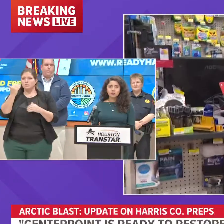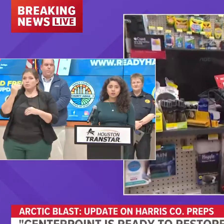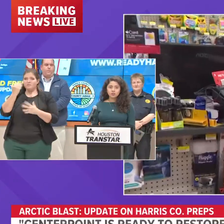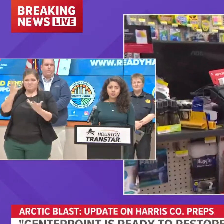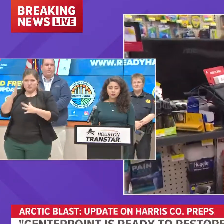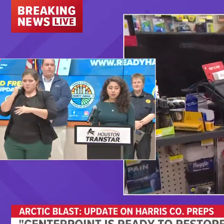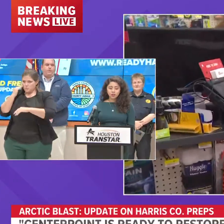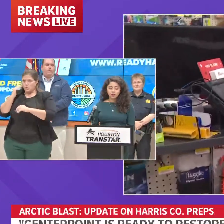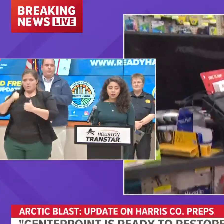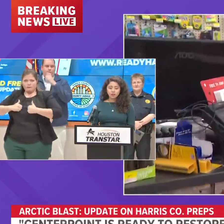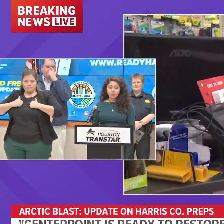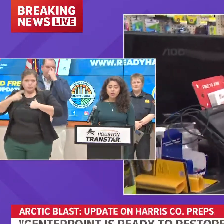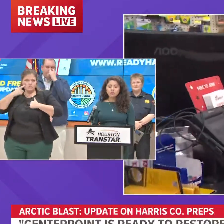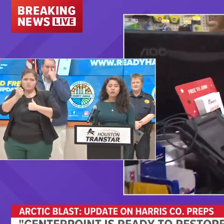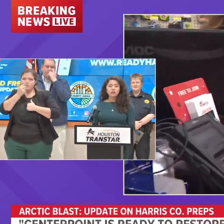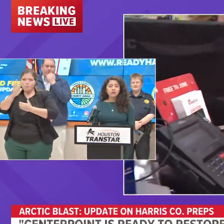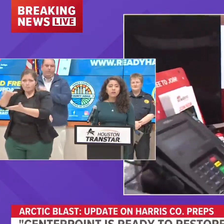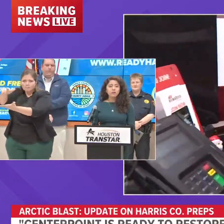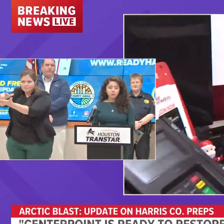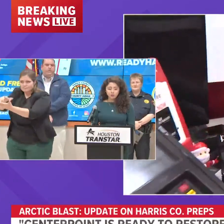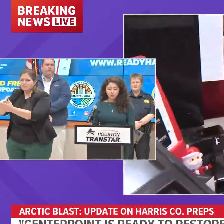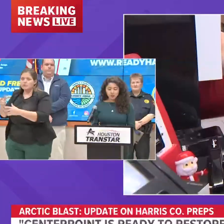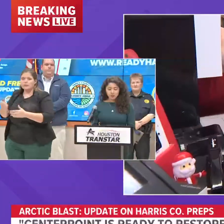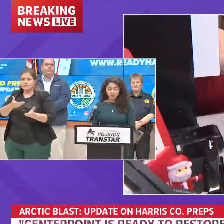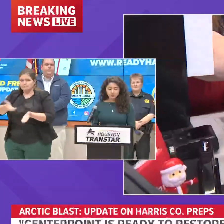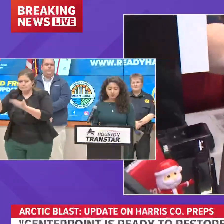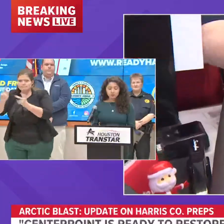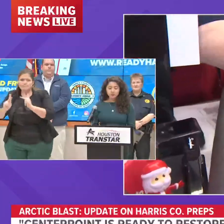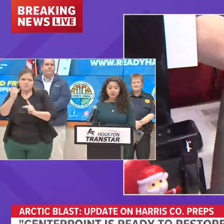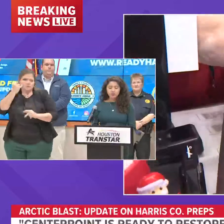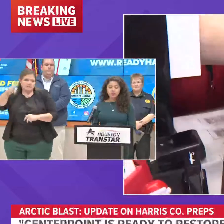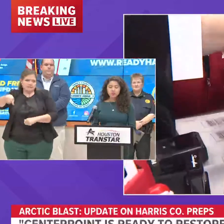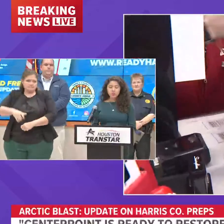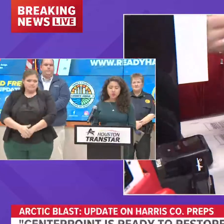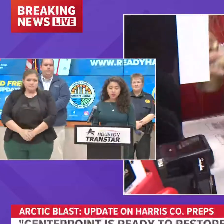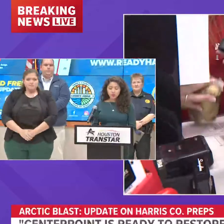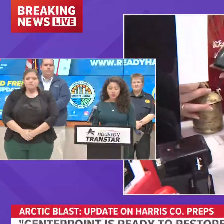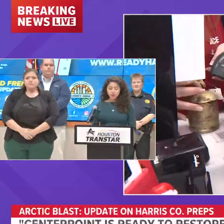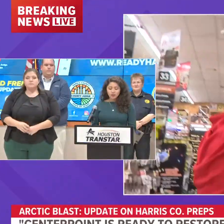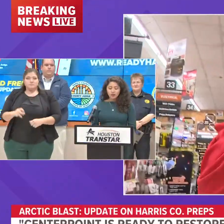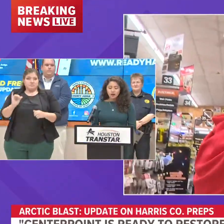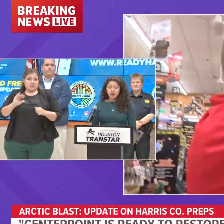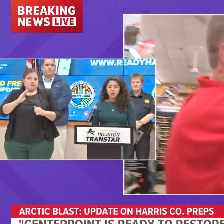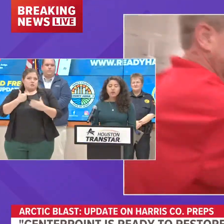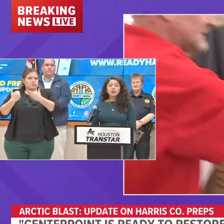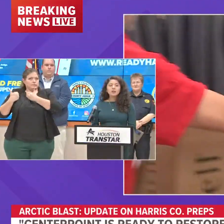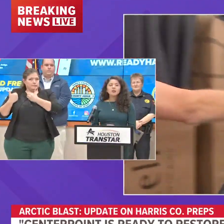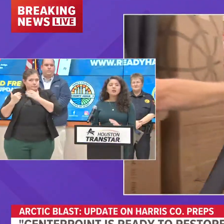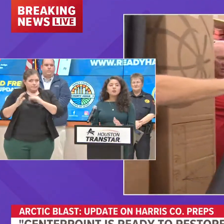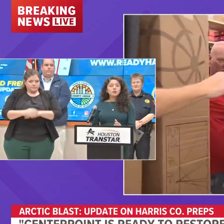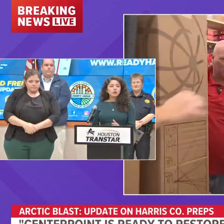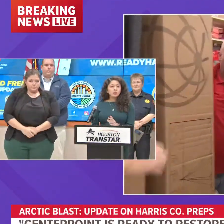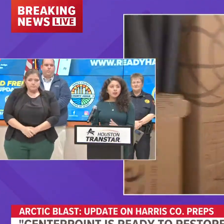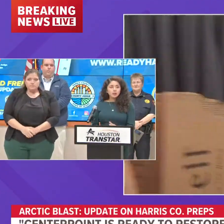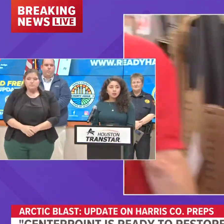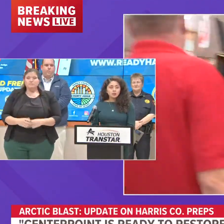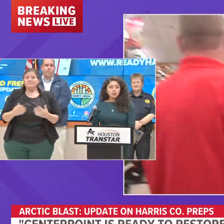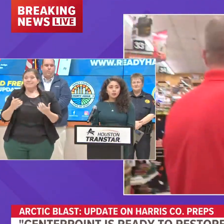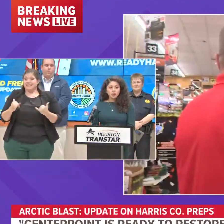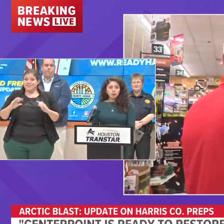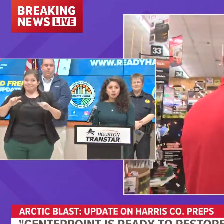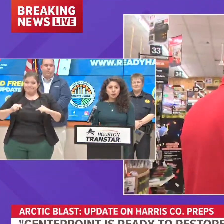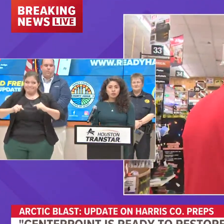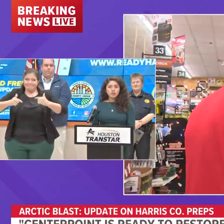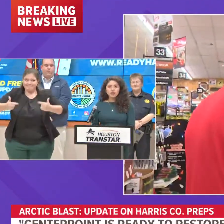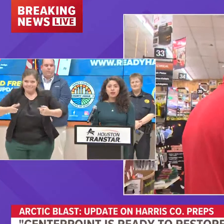centers and the shelters located and where they can take folks if needed. That's what we're doing. We need the community. We need you to do